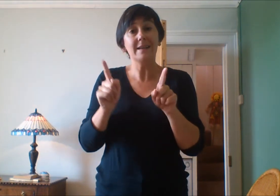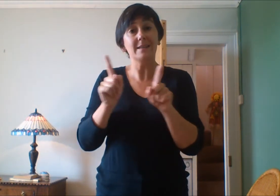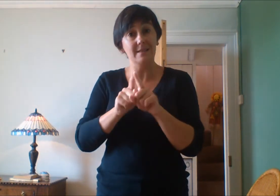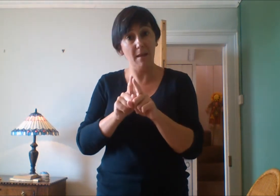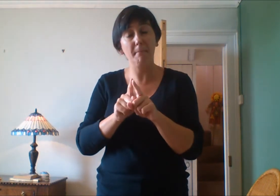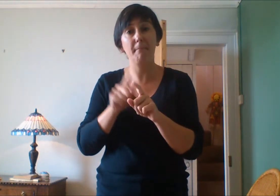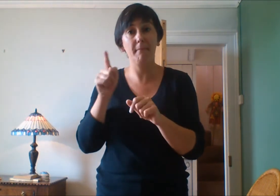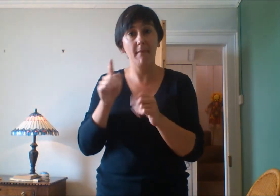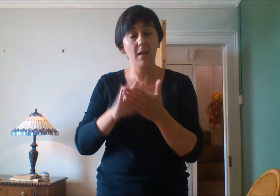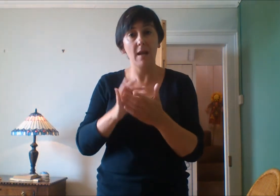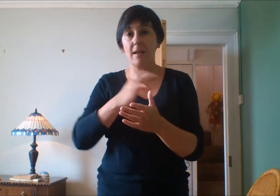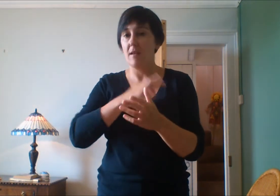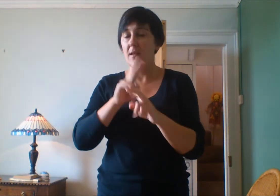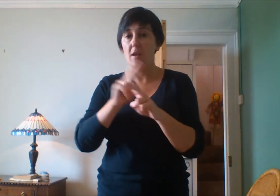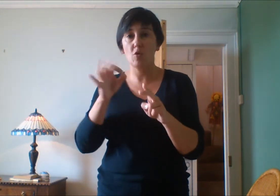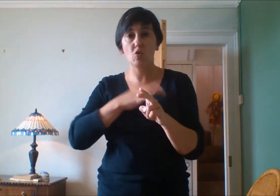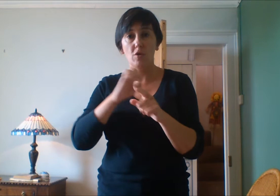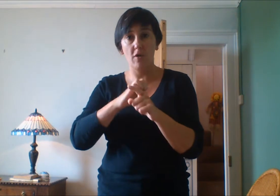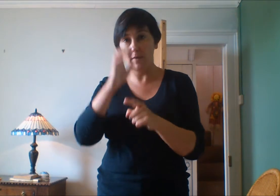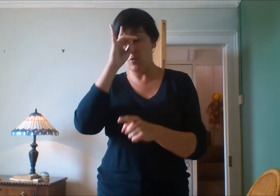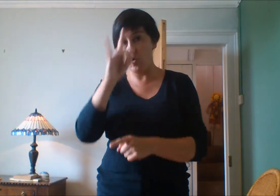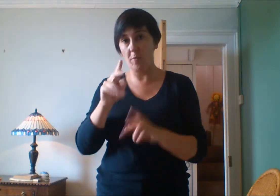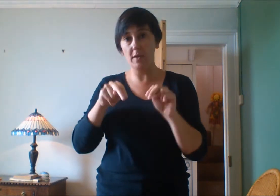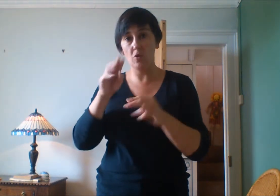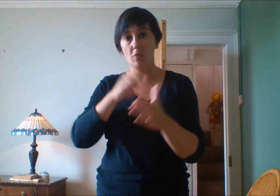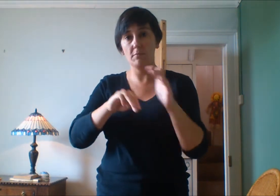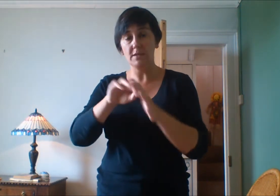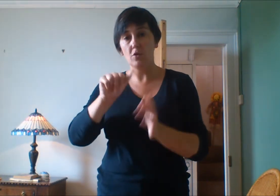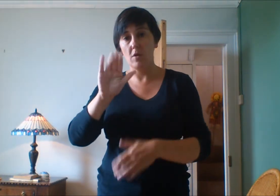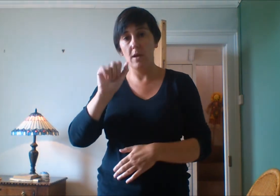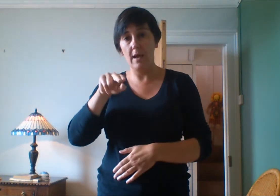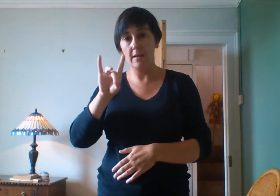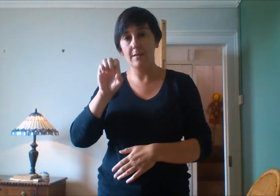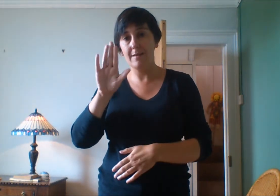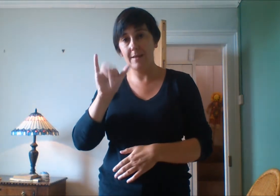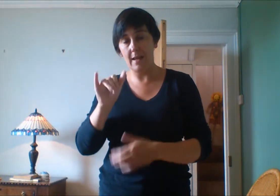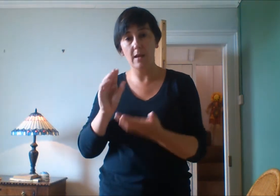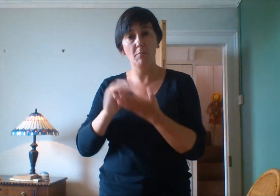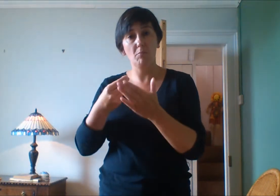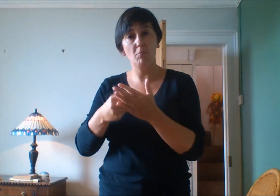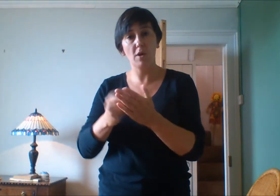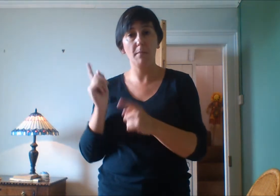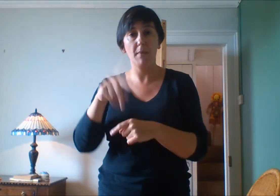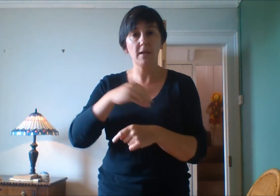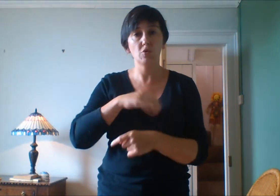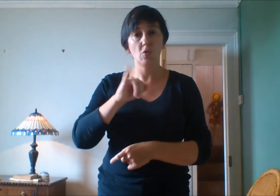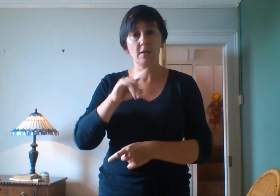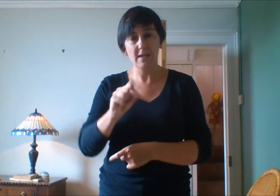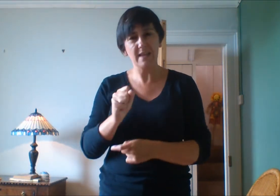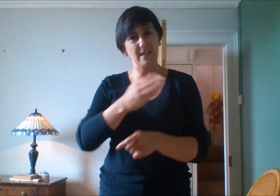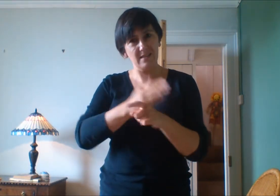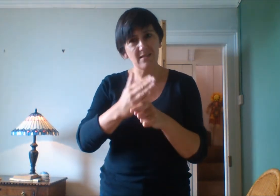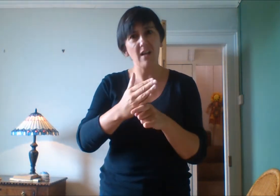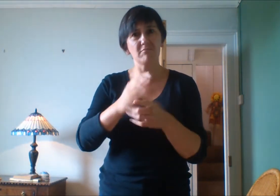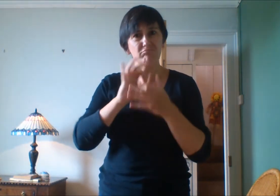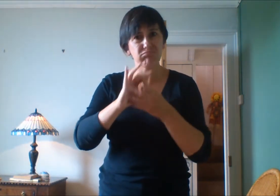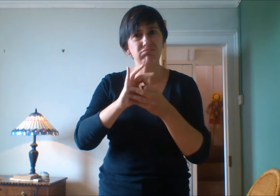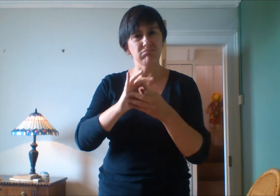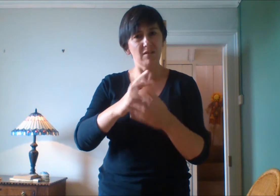that the new minister, Alan Kelly, will restore funding to the Irish Deaf Society and really start to properly engage with the deaf community about what's needed